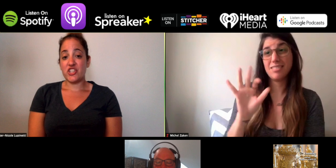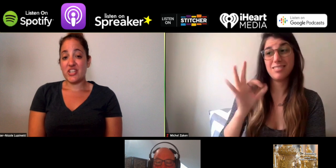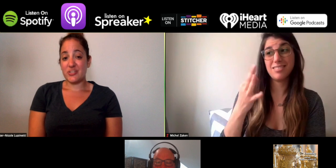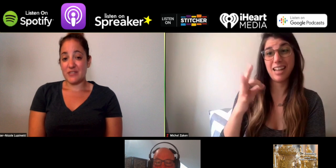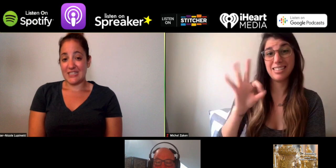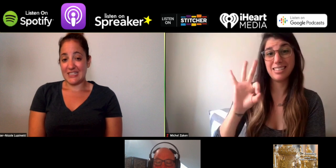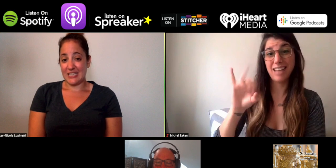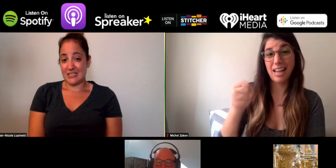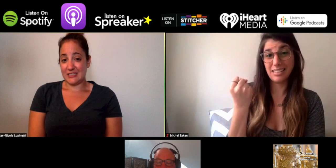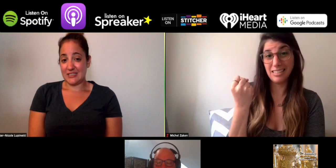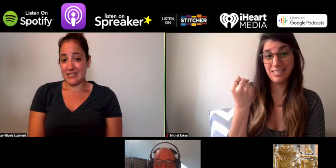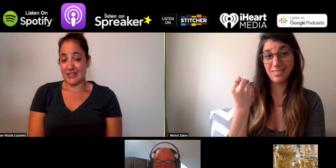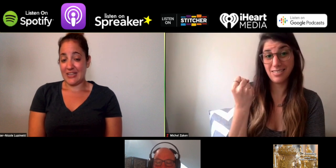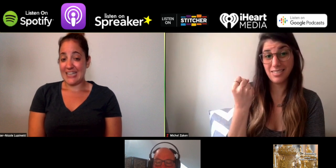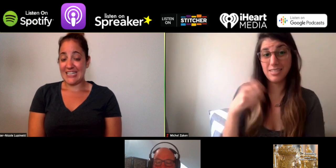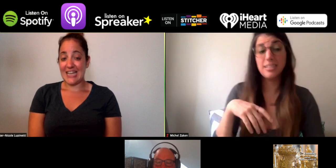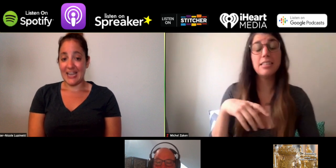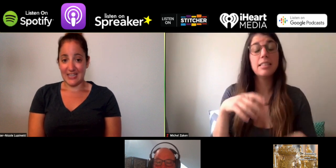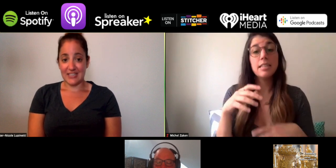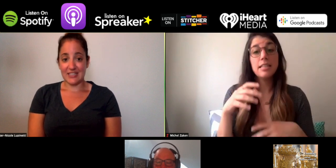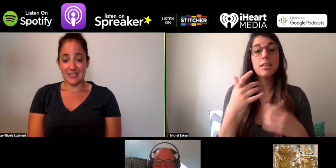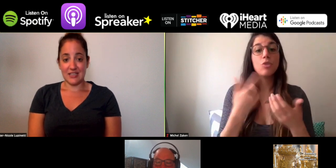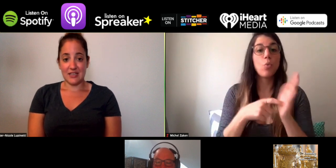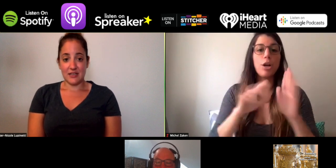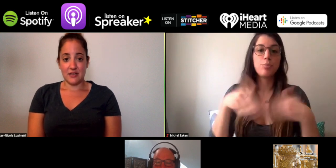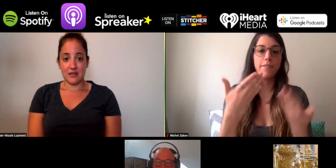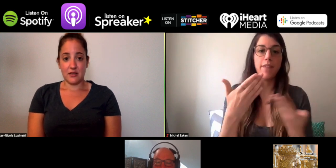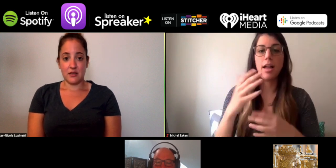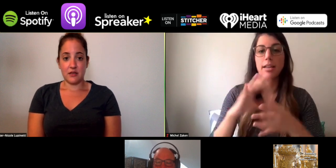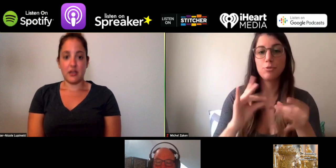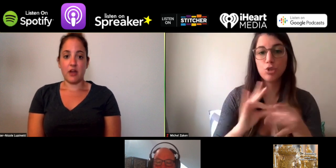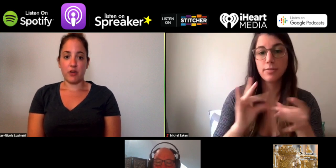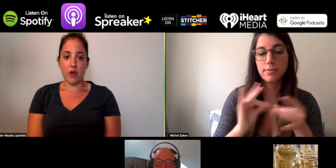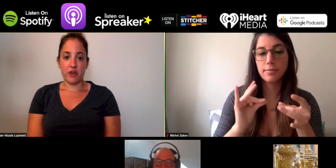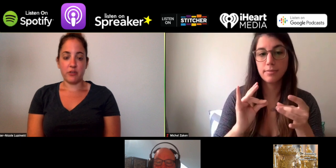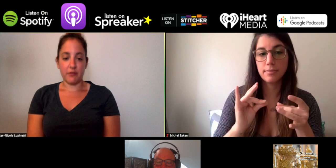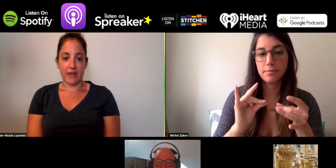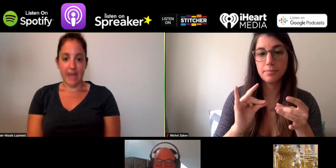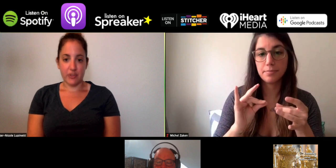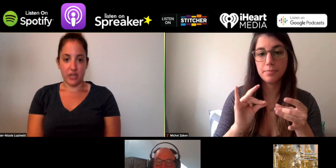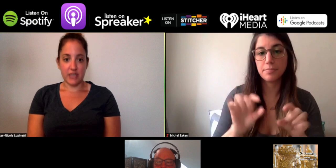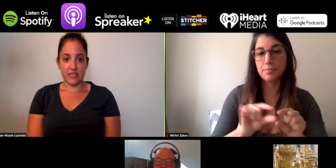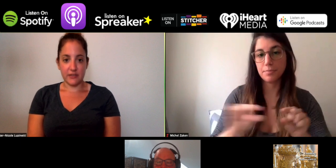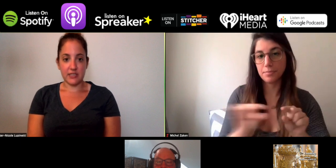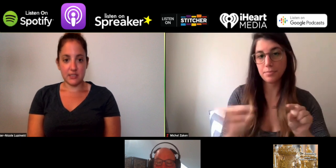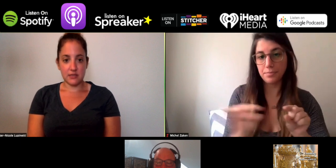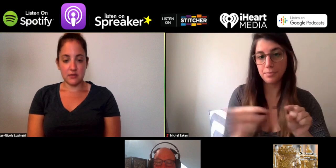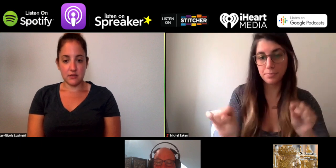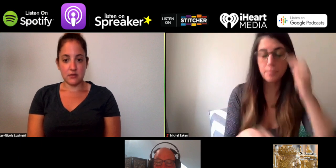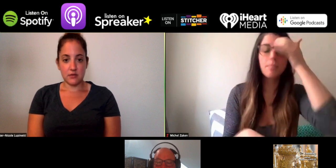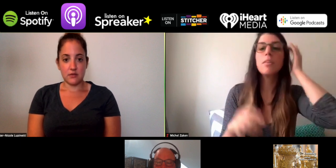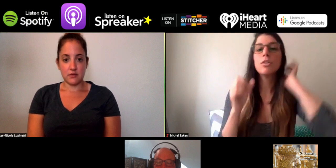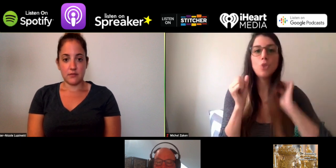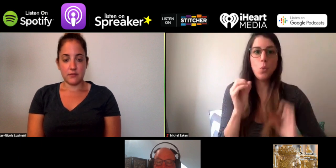actually just recently in the 1990s, they are required to provide captioning on TVs.